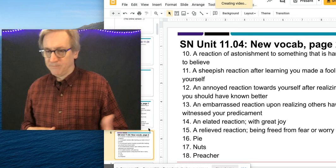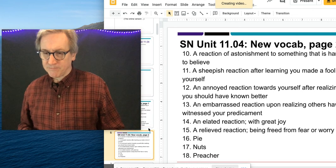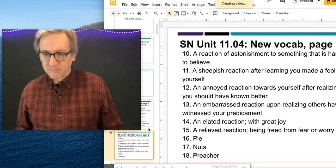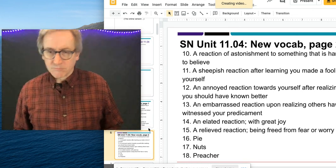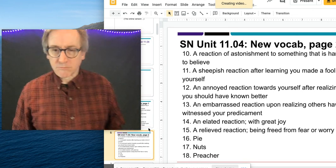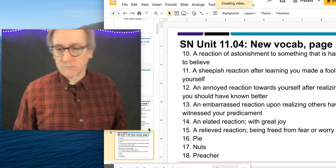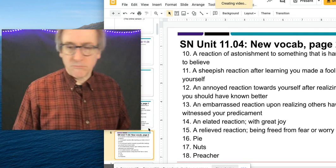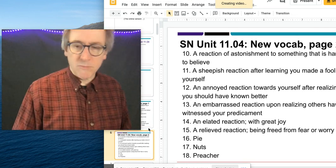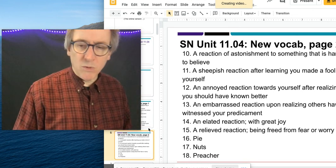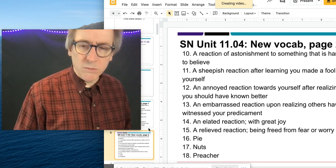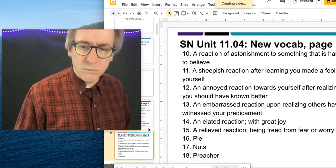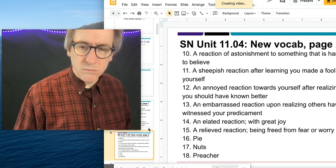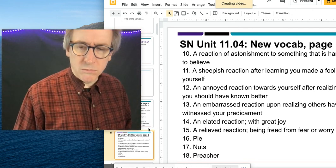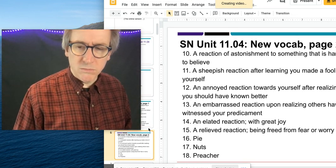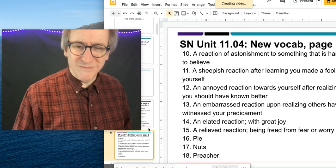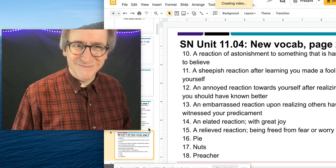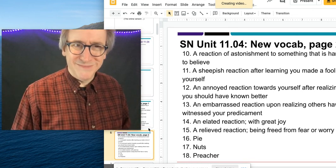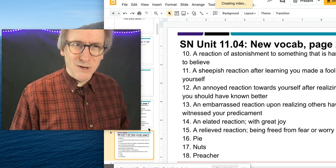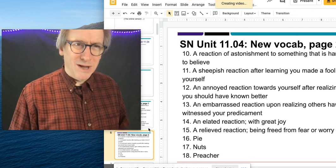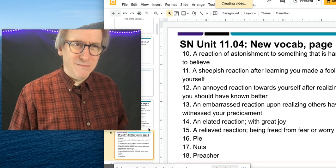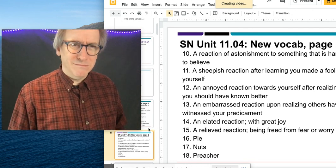I'm